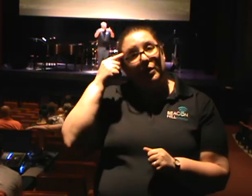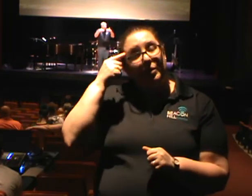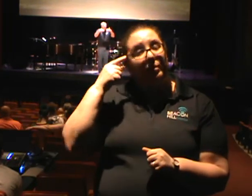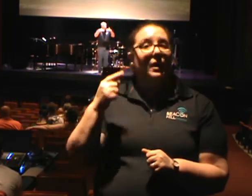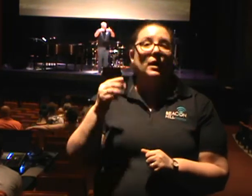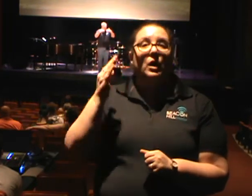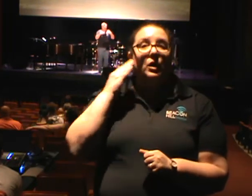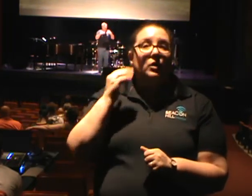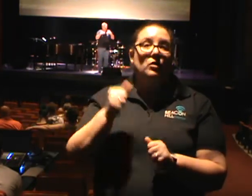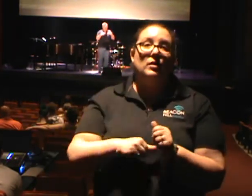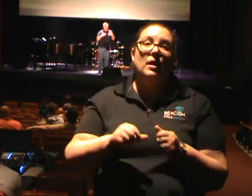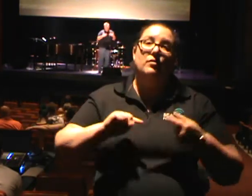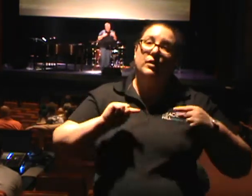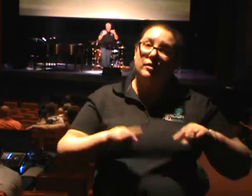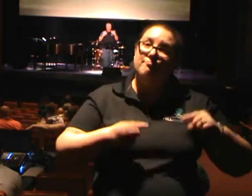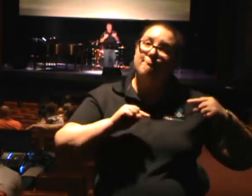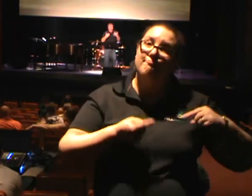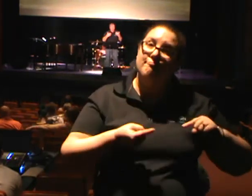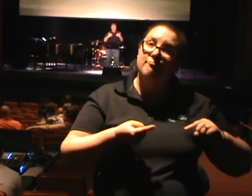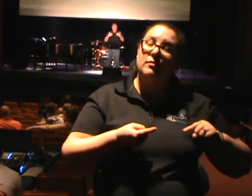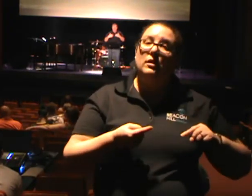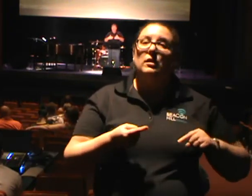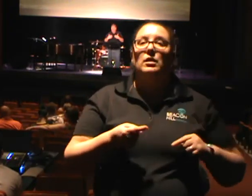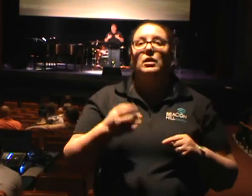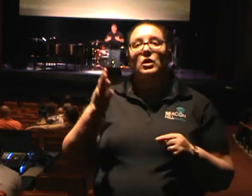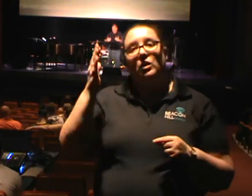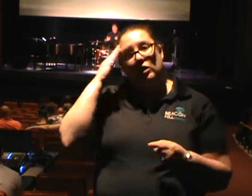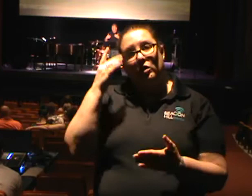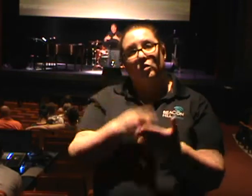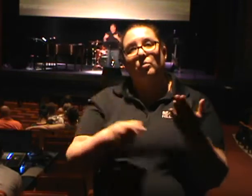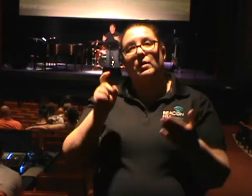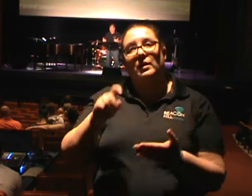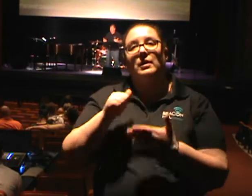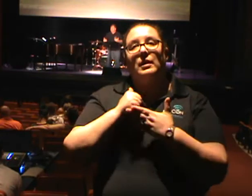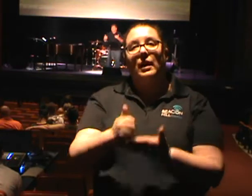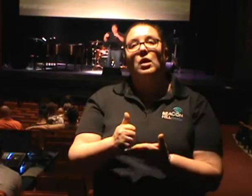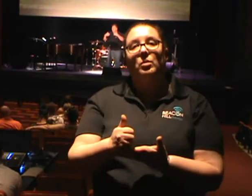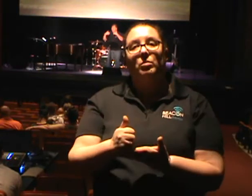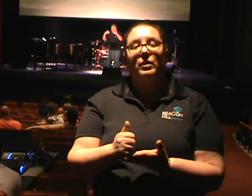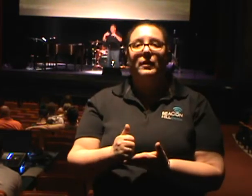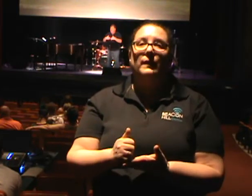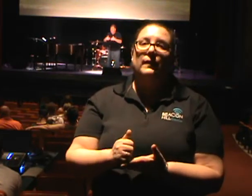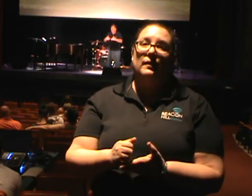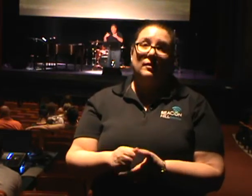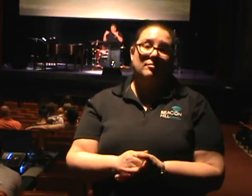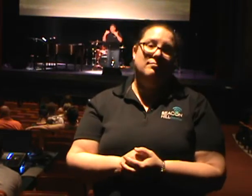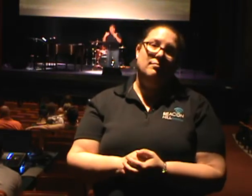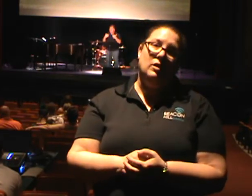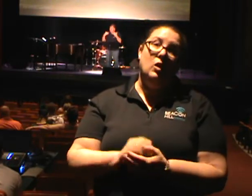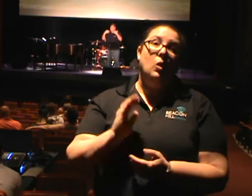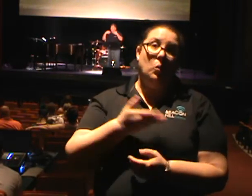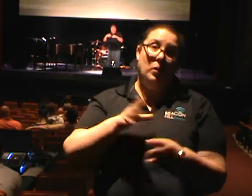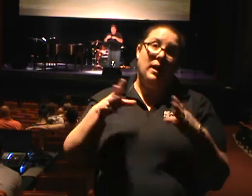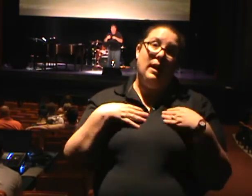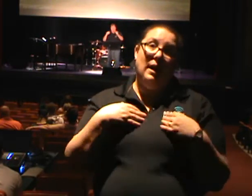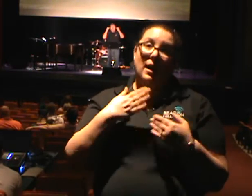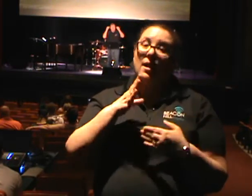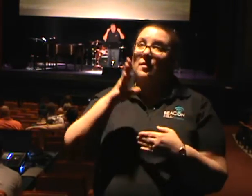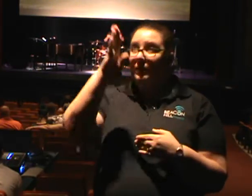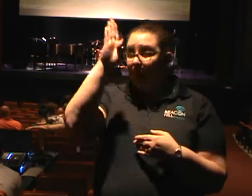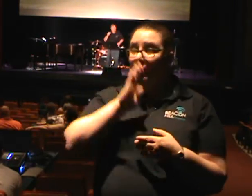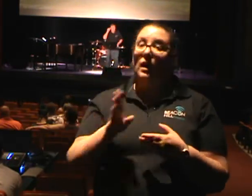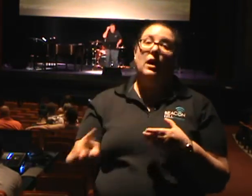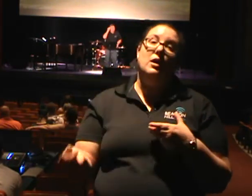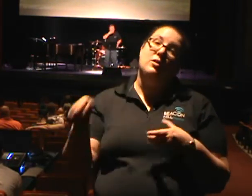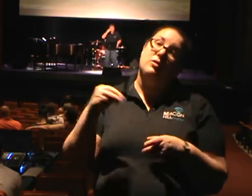He knows what you're hurting about. He knows what you need help with. Don't you love that we have a God who is intimately involved